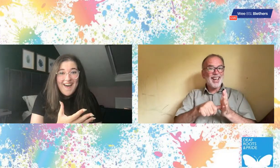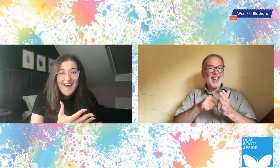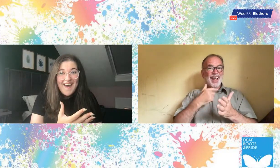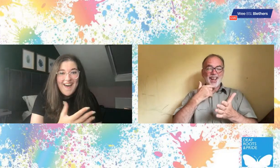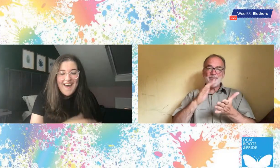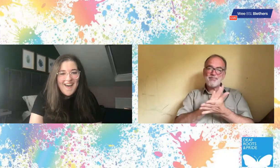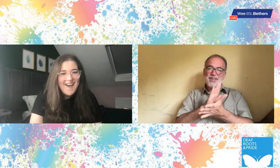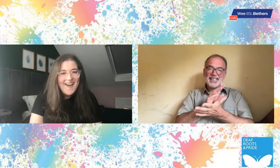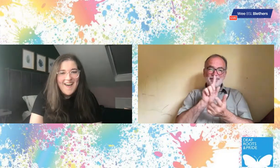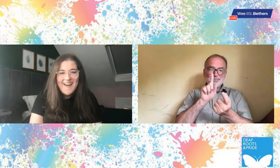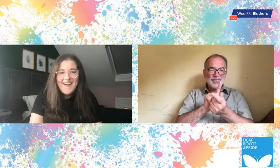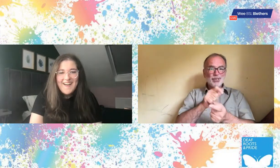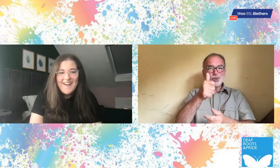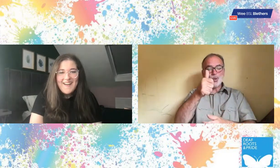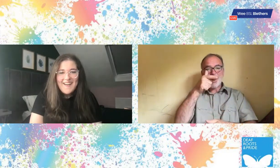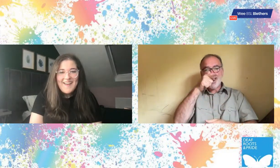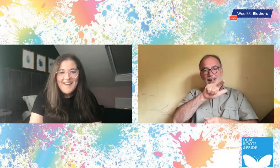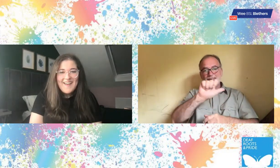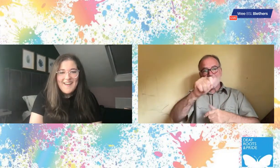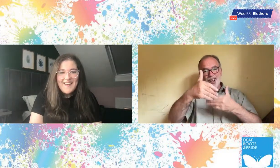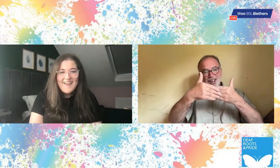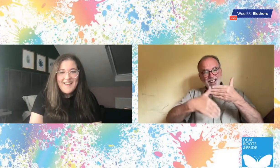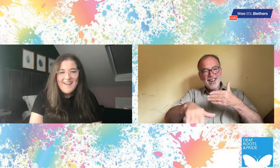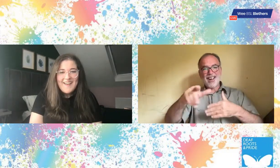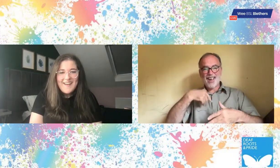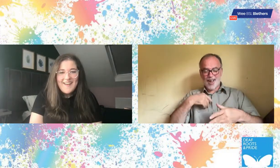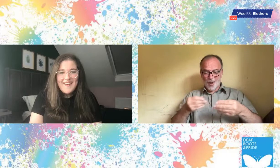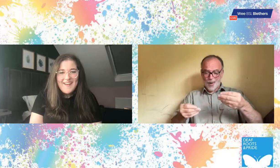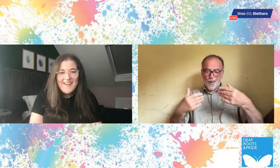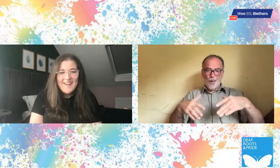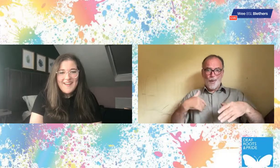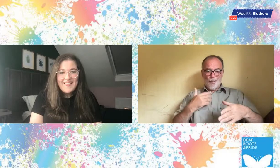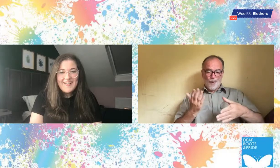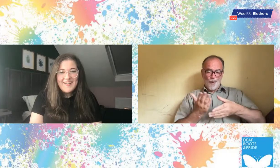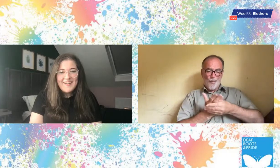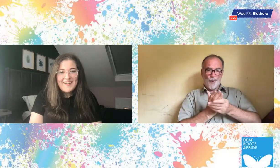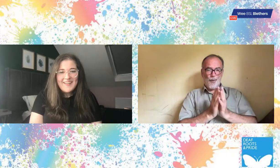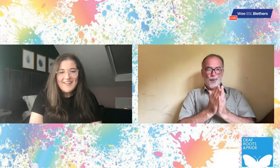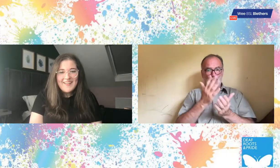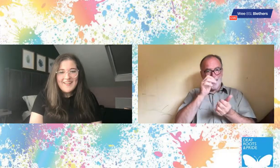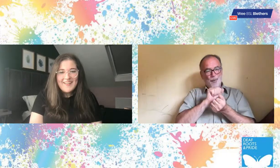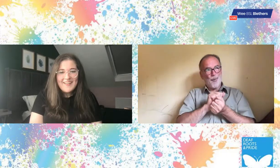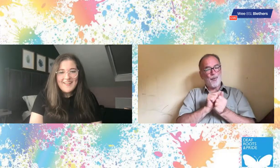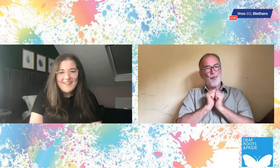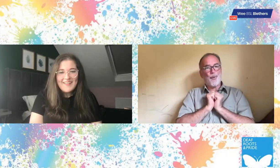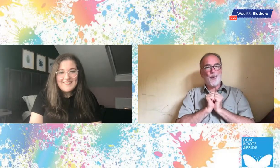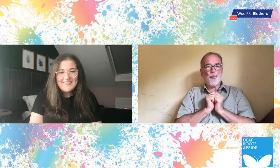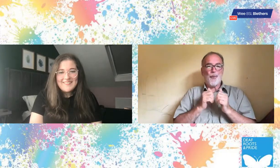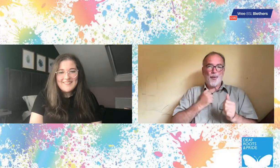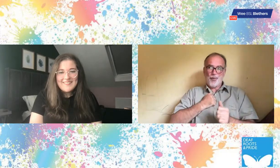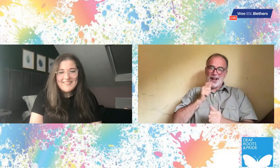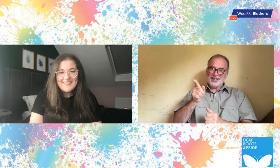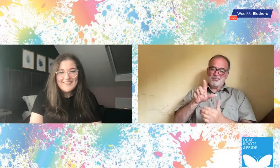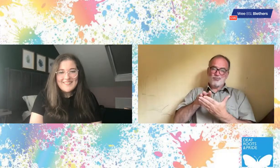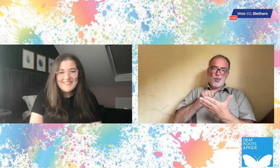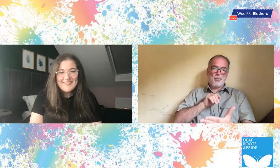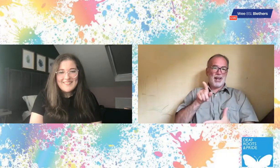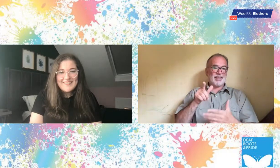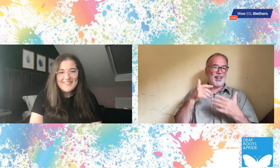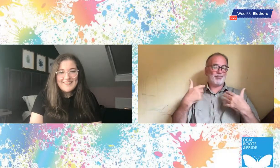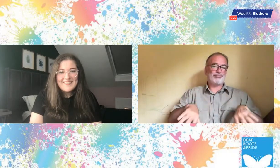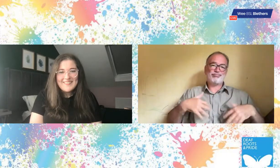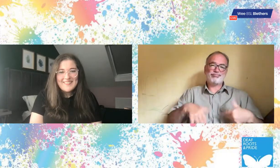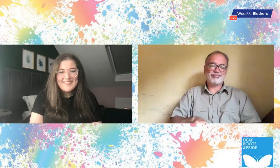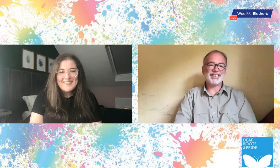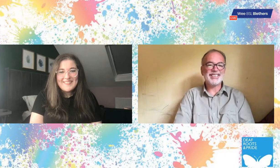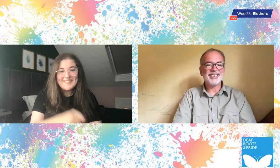he actually sent me a personal letter saying, "I'm What? really pleased to meet you. Good luck with your journey." And I have kept that